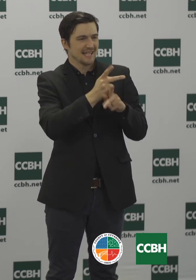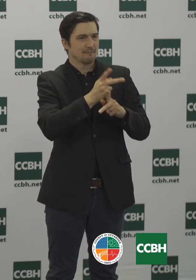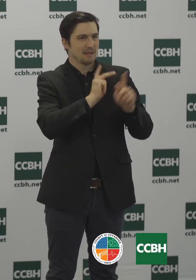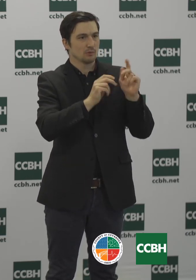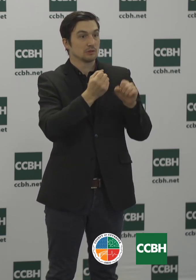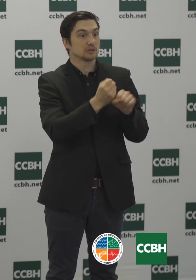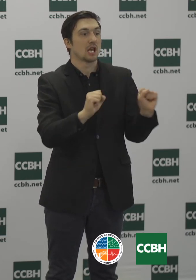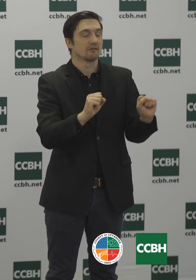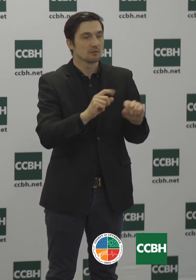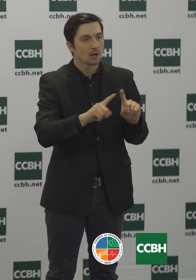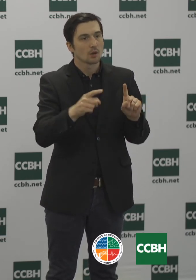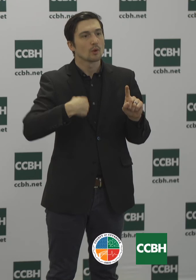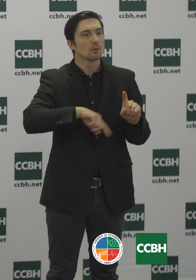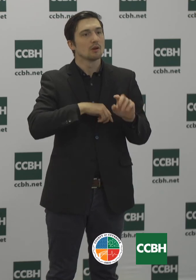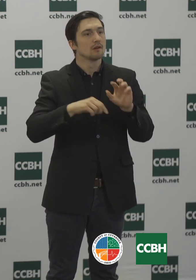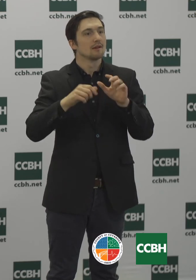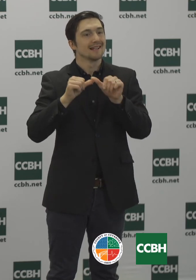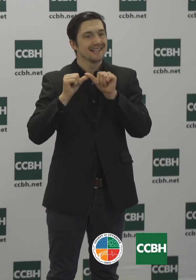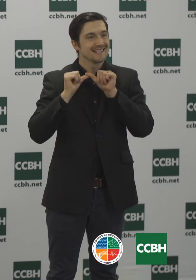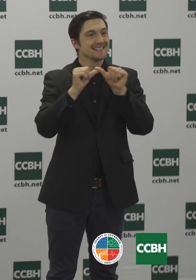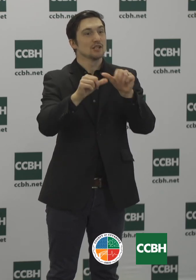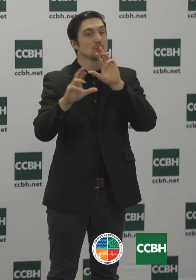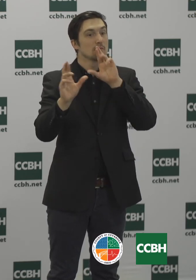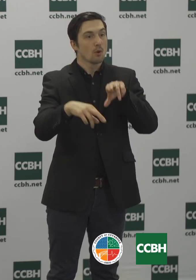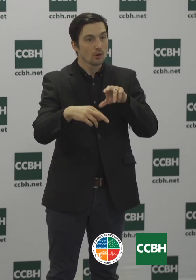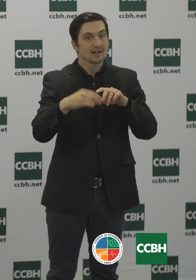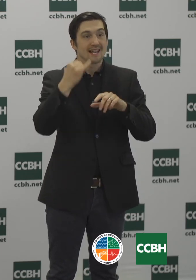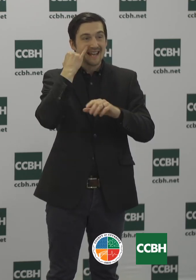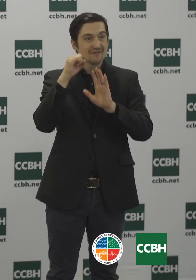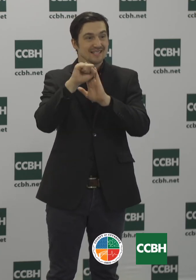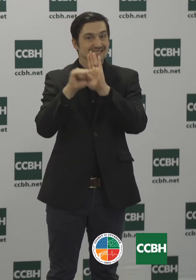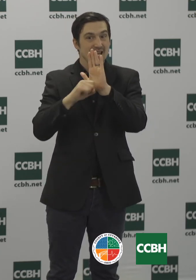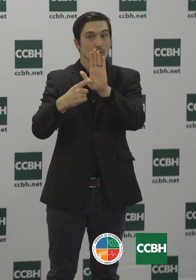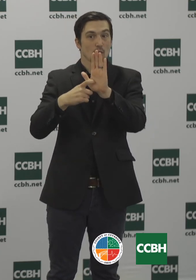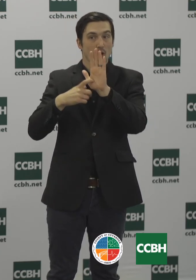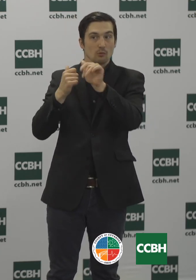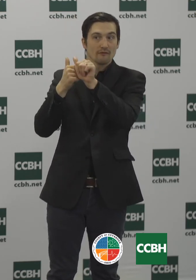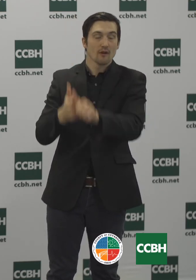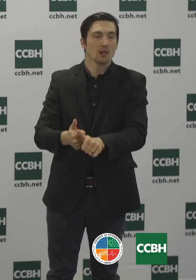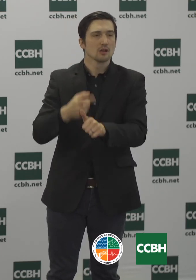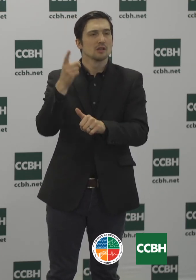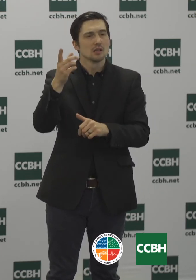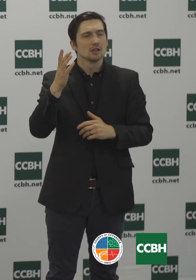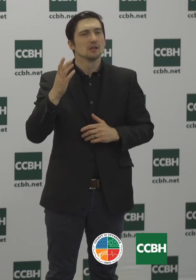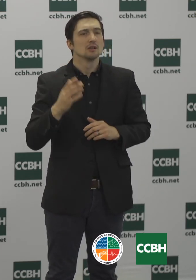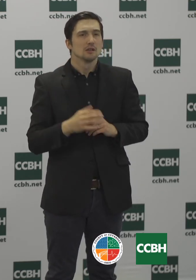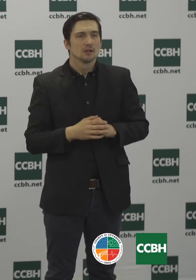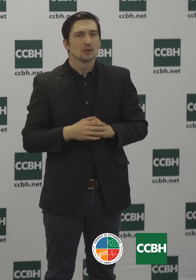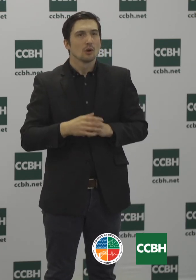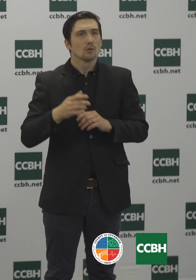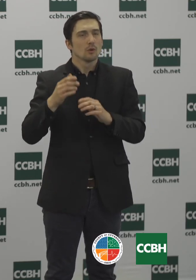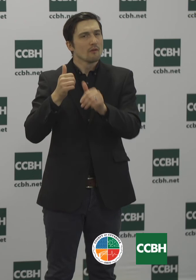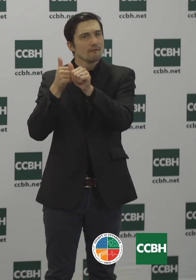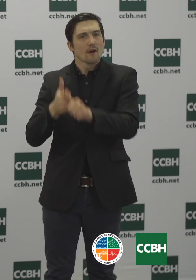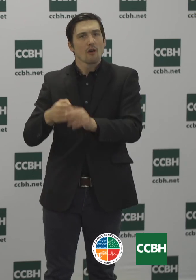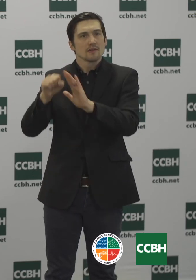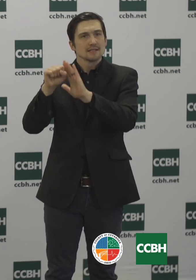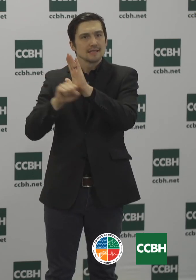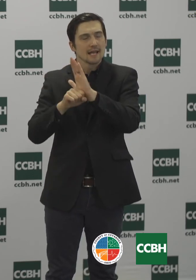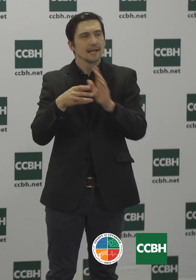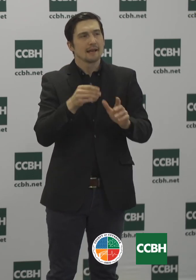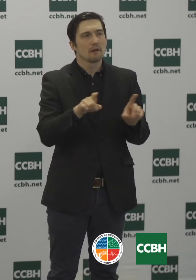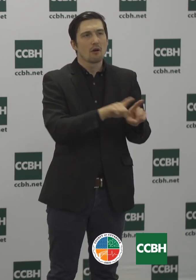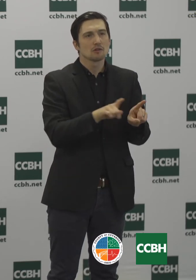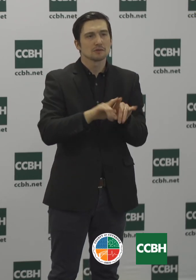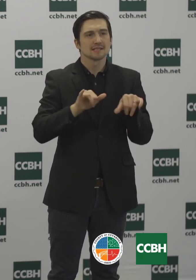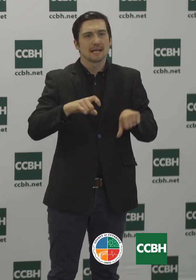we continue to report where we are required as well by the state. So it'll be some combination of what the state asks us for and then what we feel we